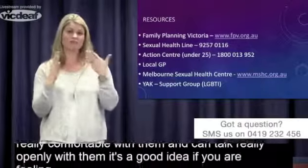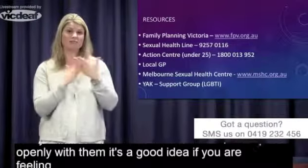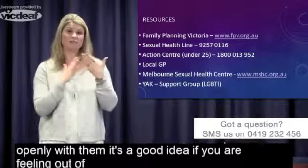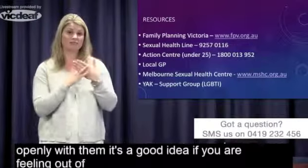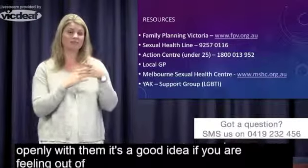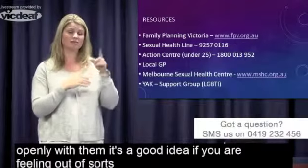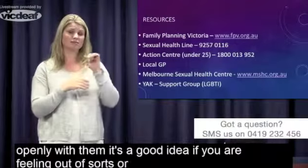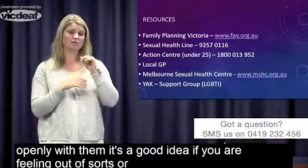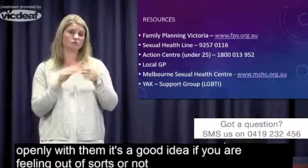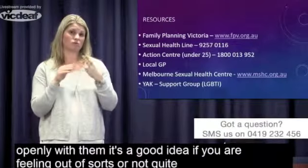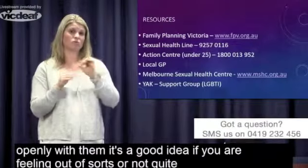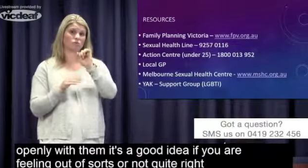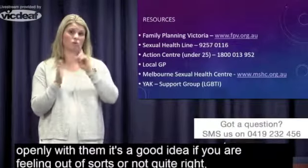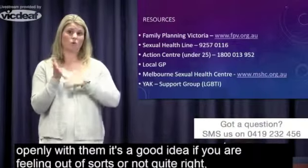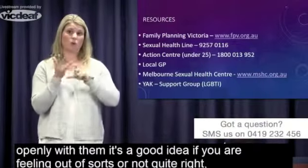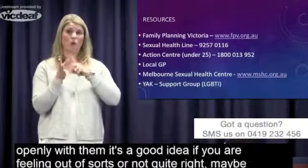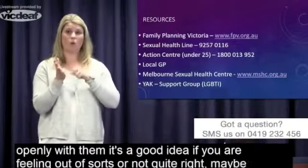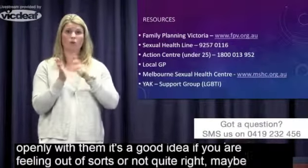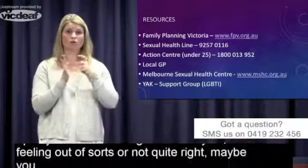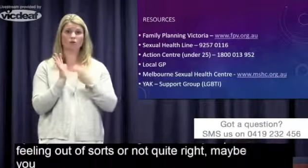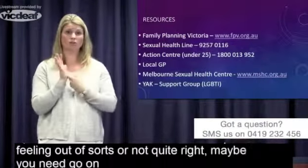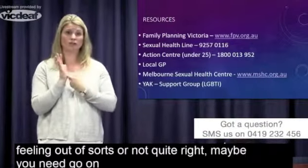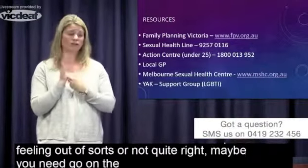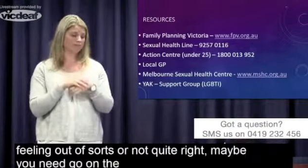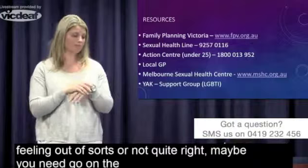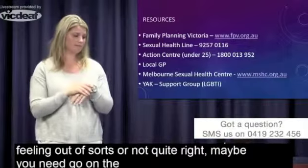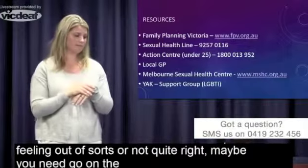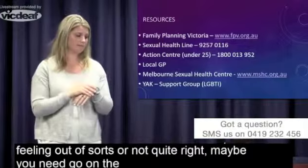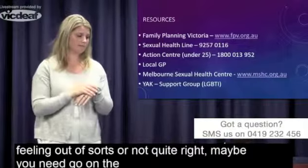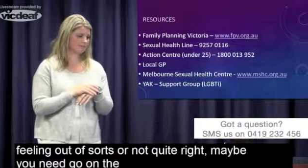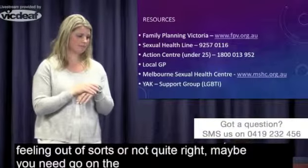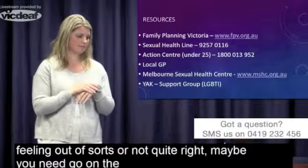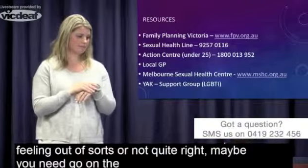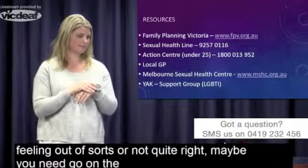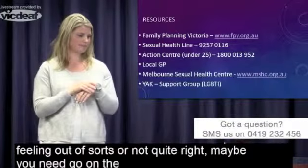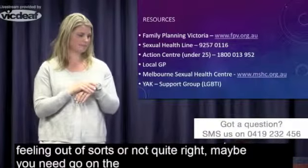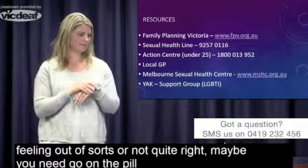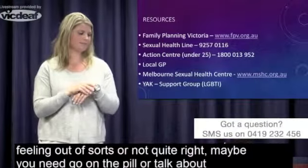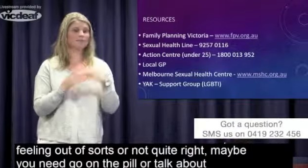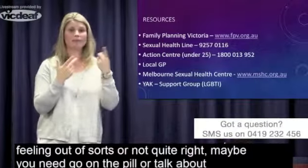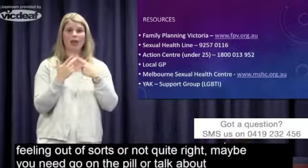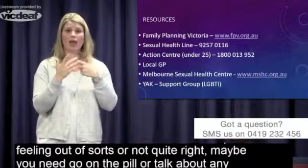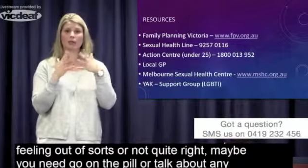pill or talk about any sexual issues, then please make an appointment with your doctor.